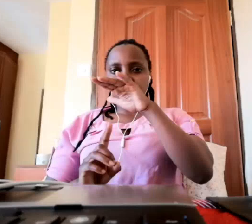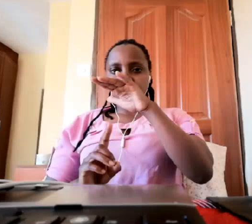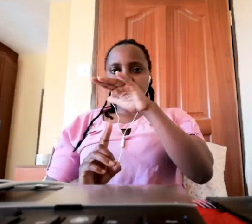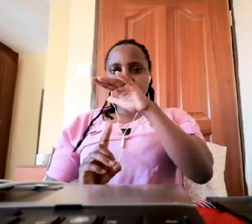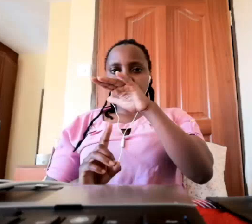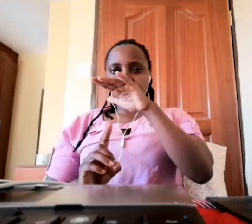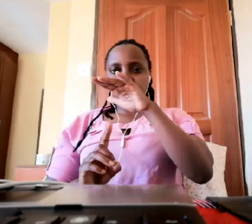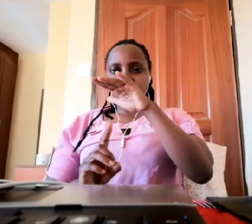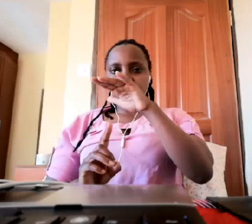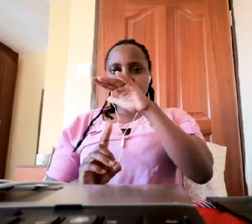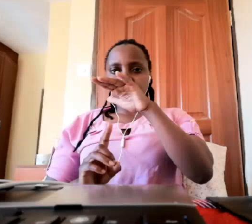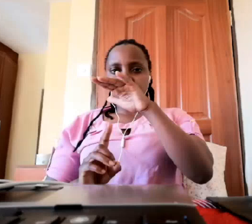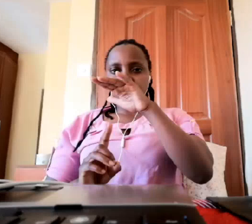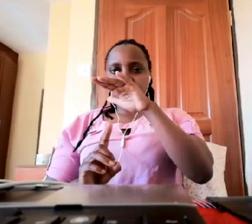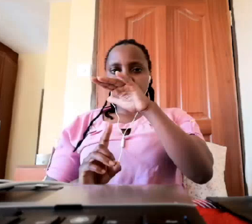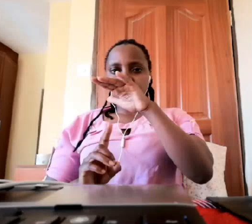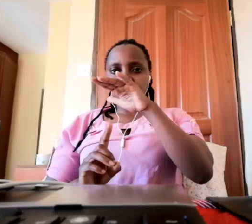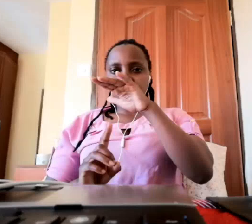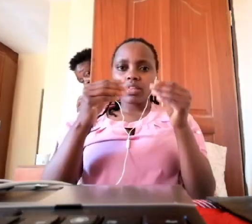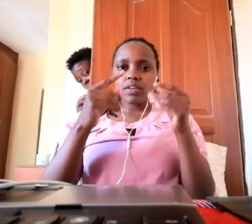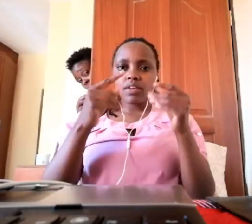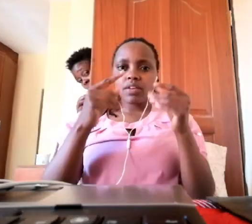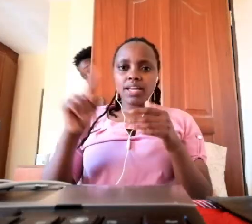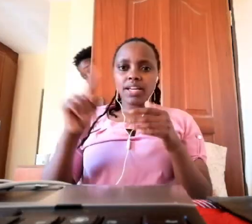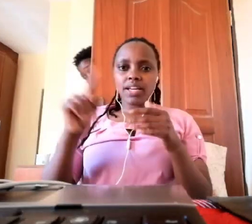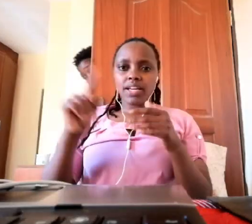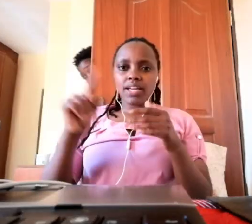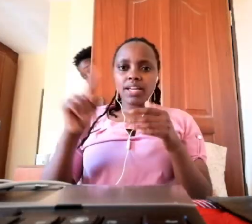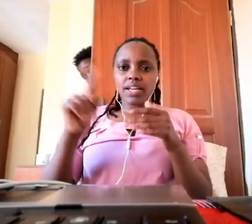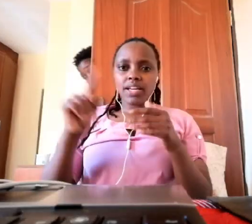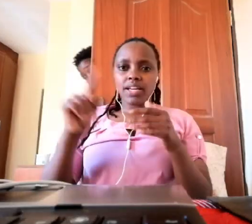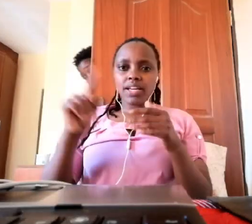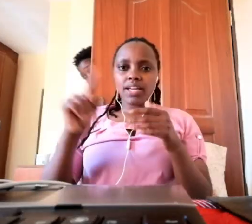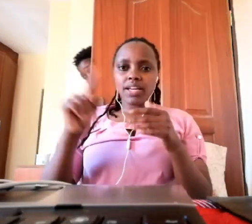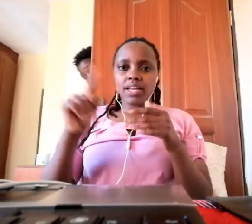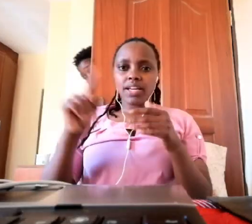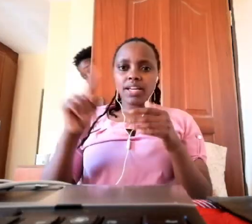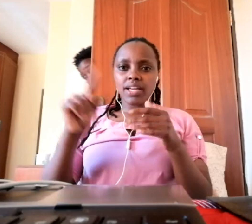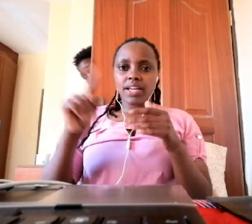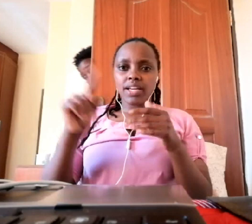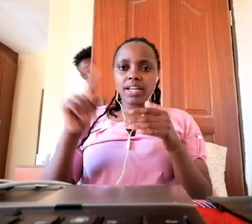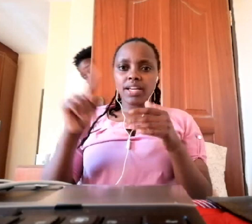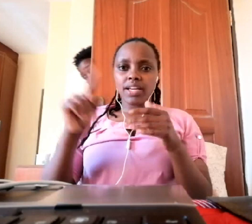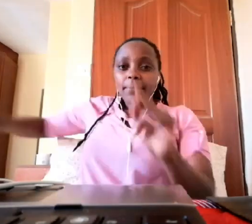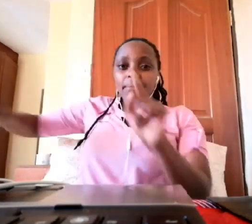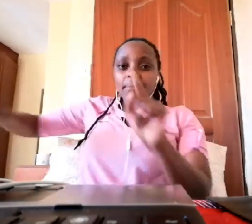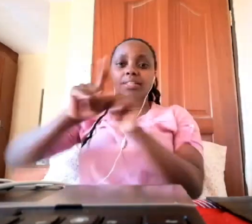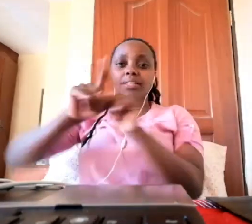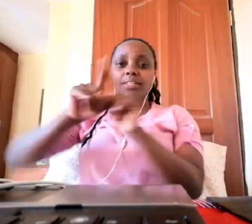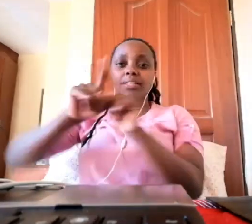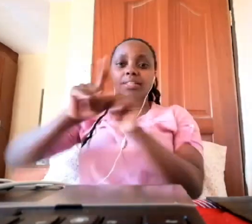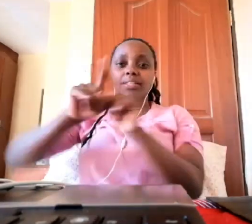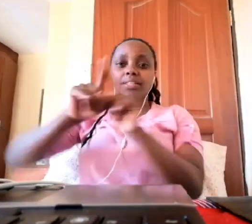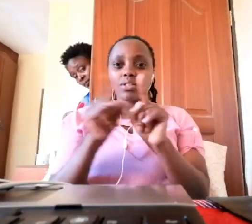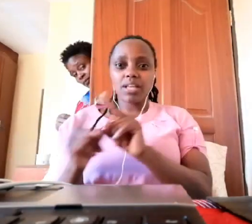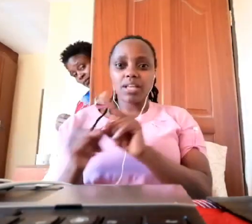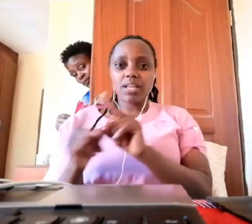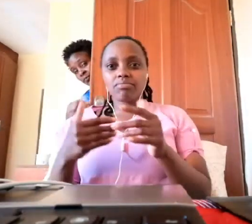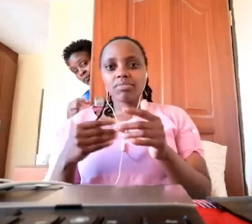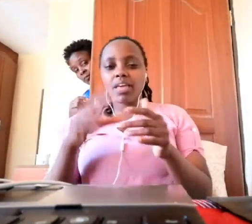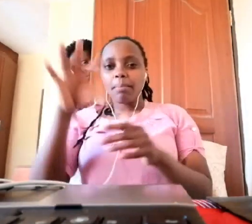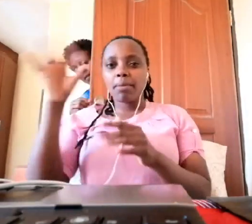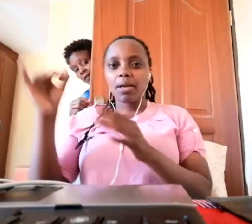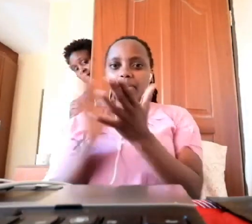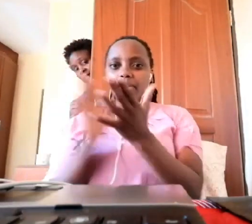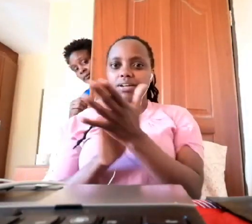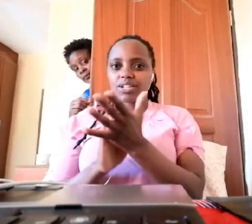and we gave them the right recommendations on what they needed to do to include child participation matters, and they took our recommendations